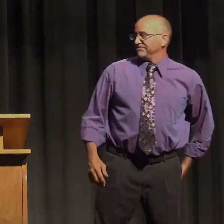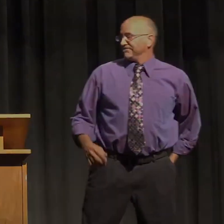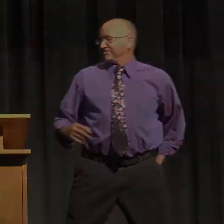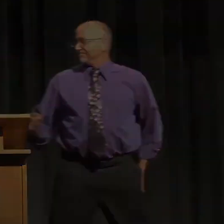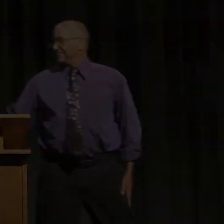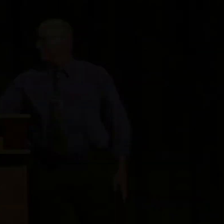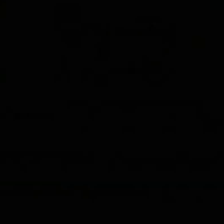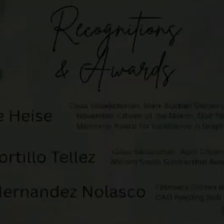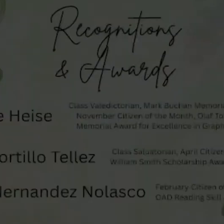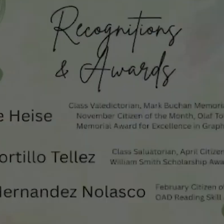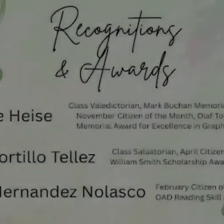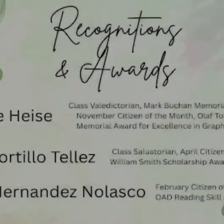special awards.